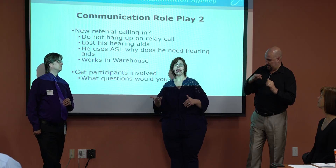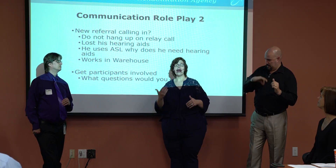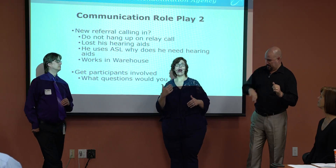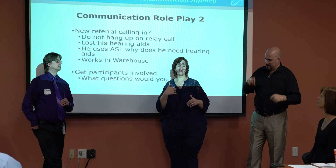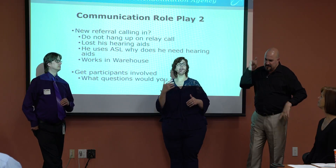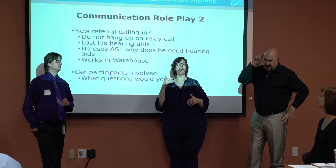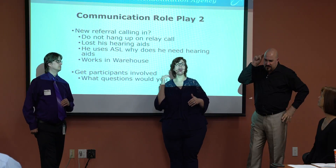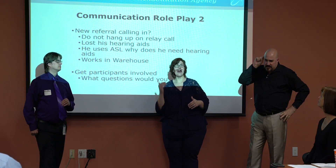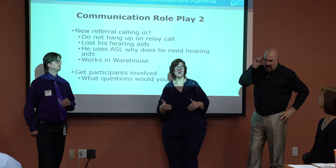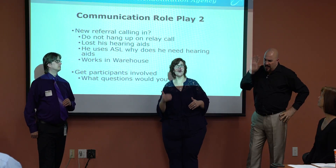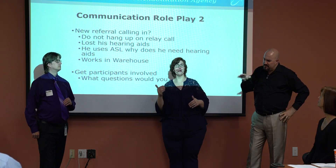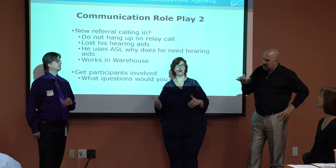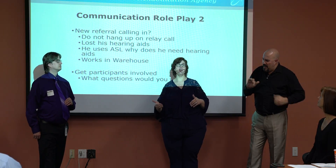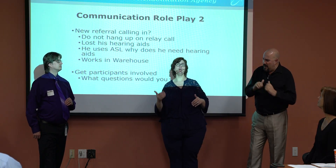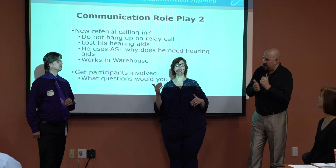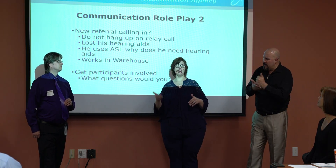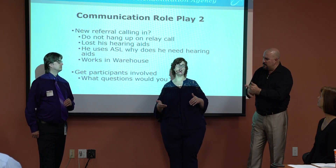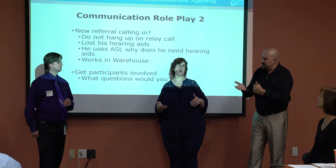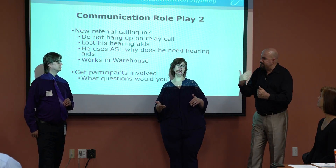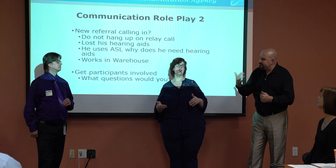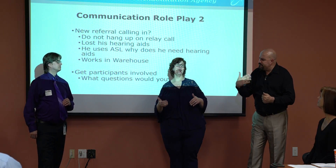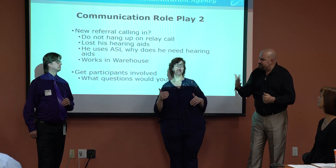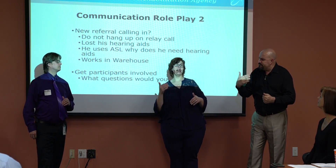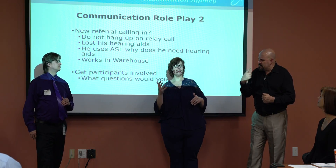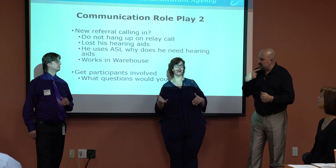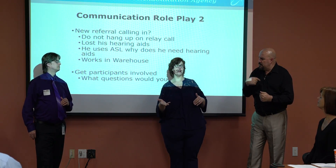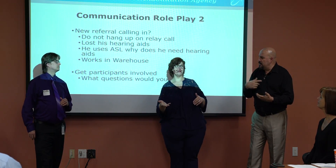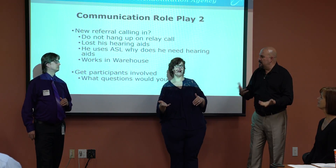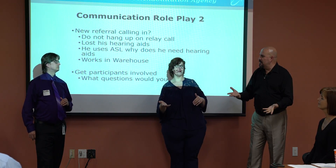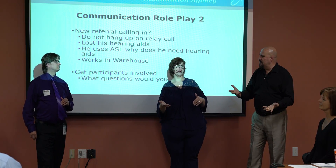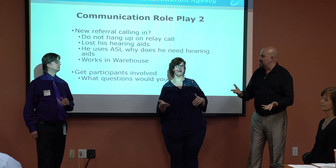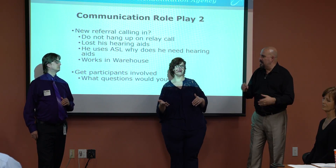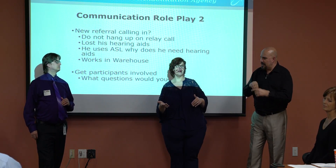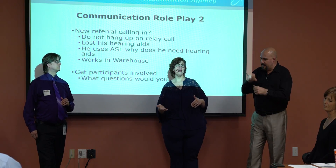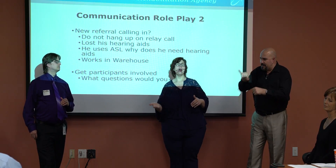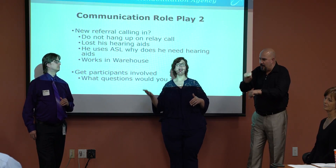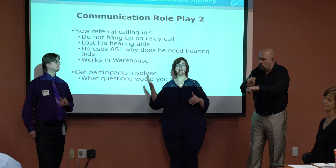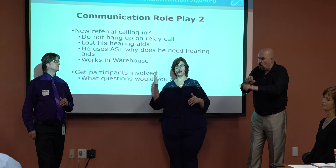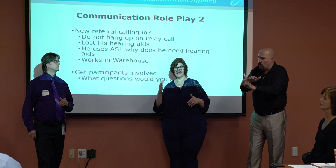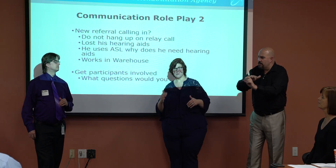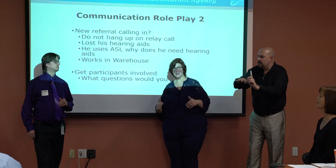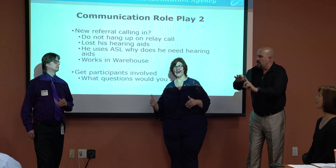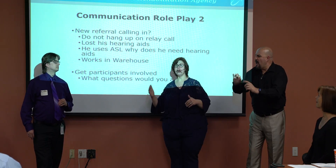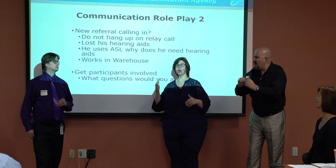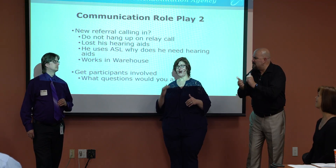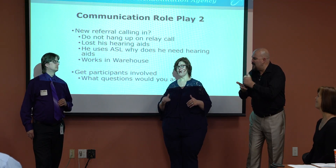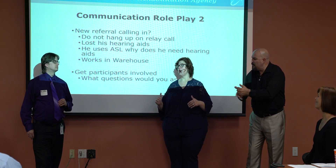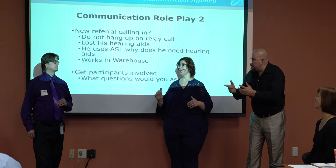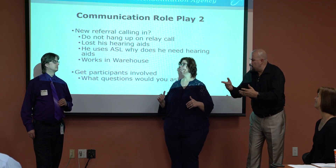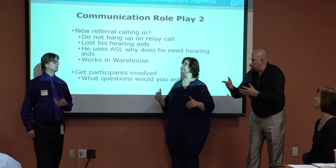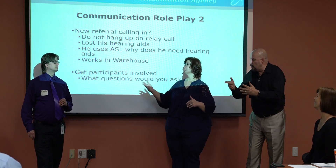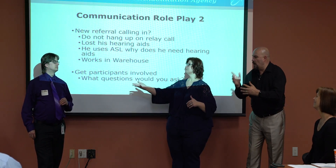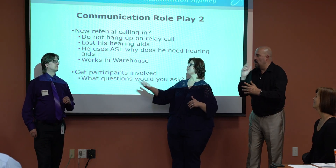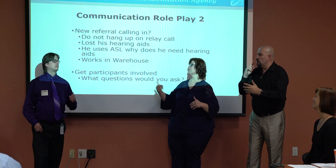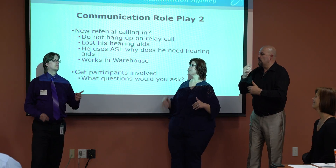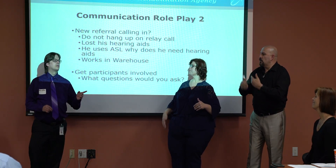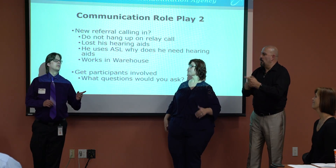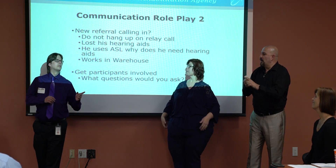Tell me how they help you function in your environment. And we go that